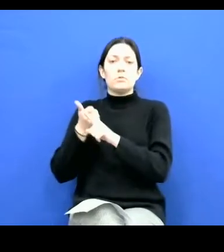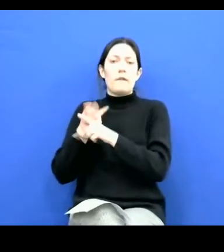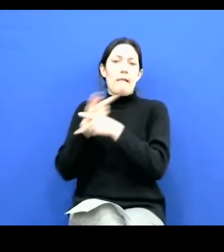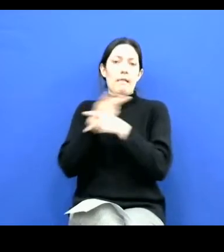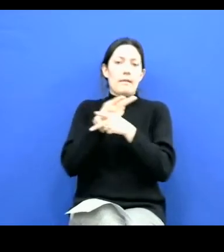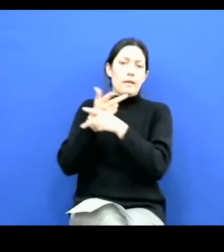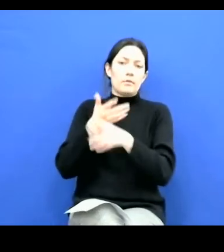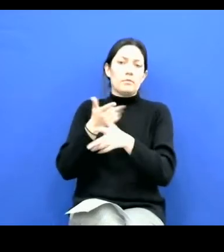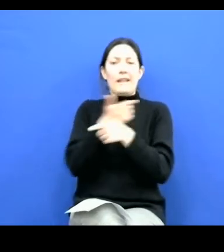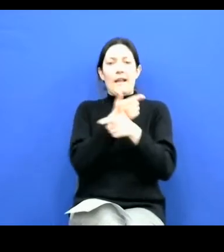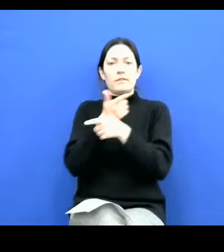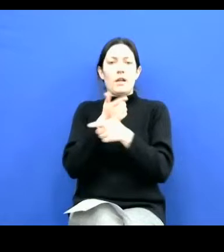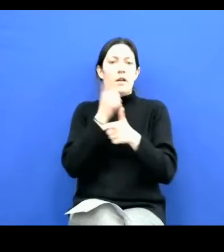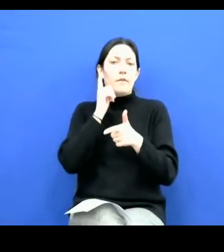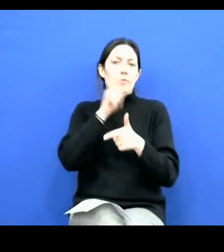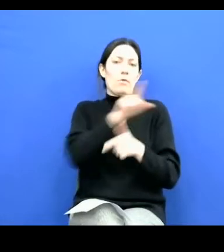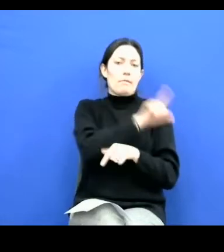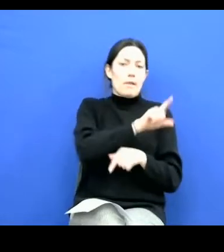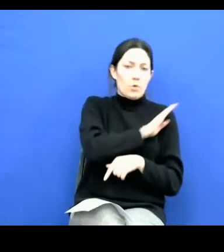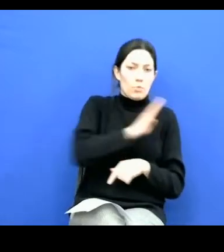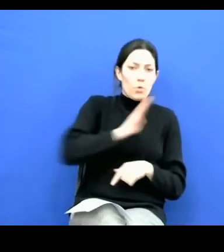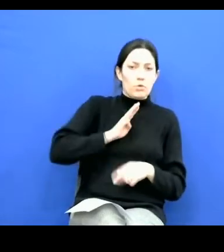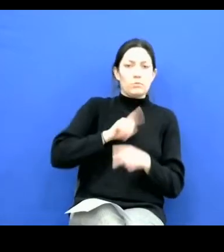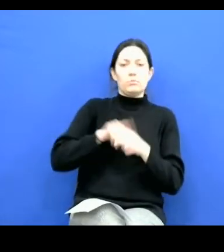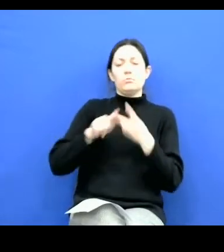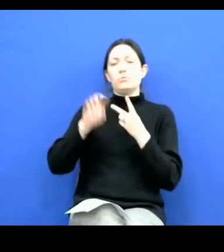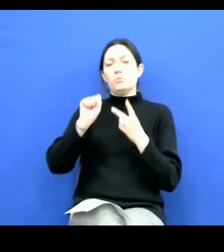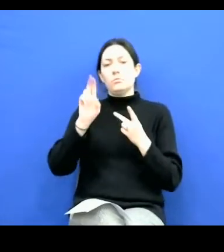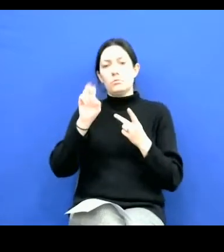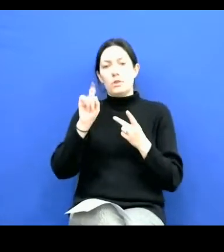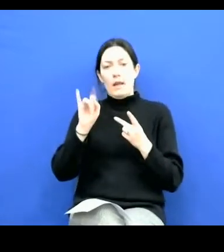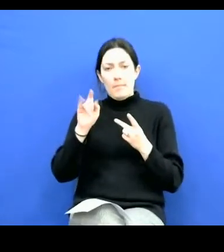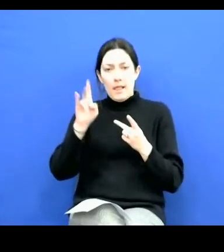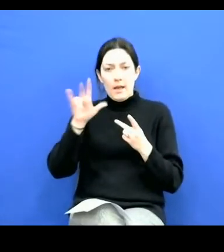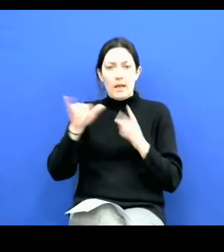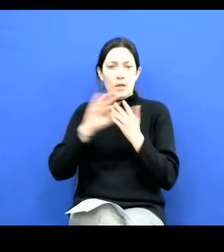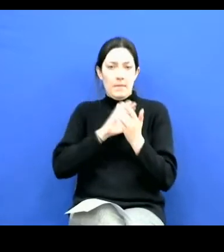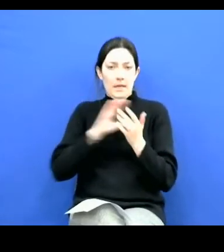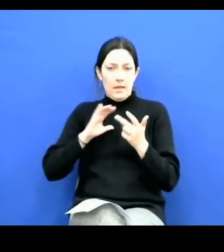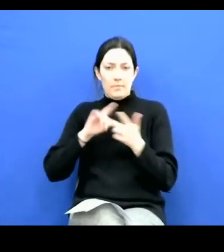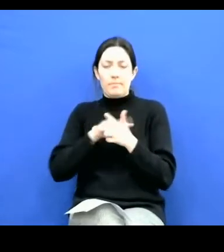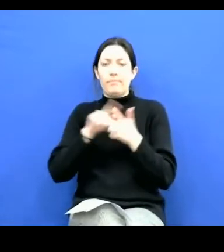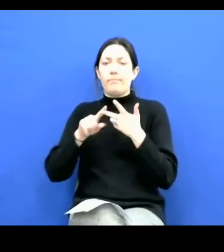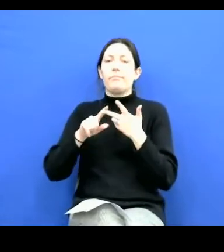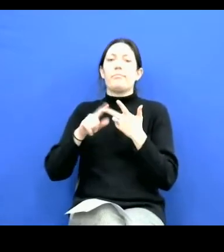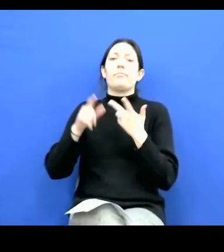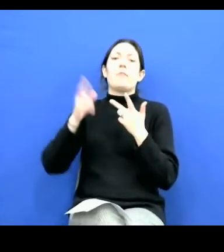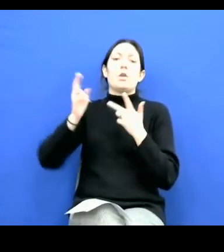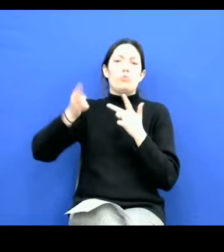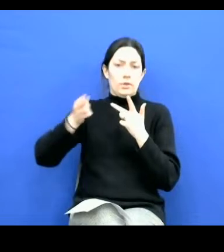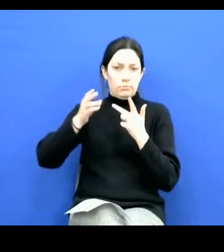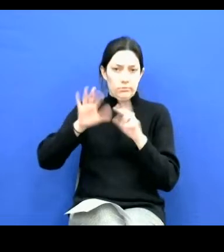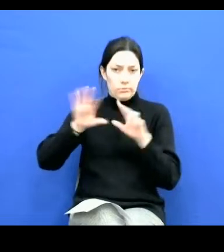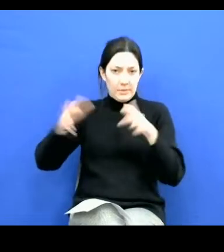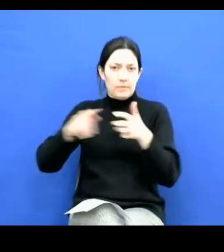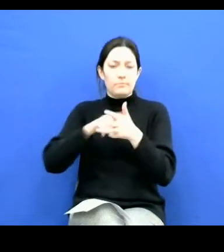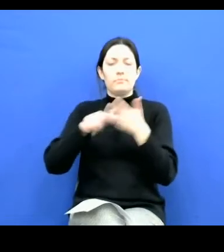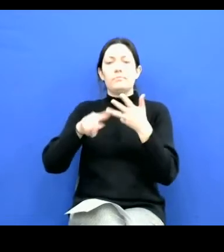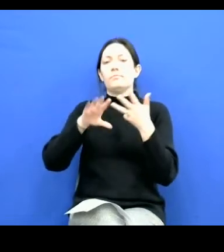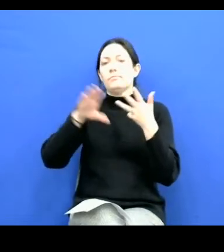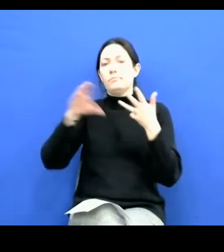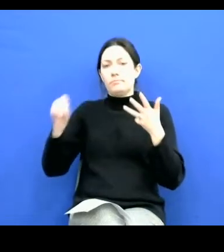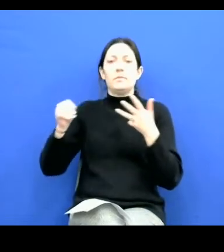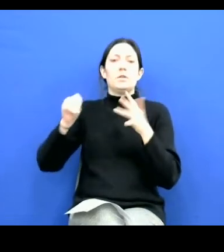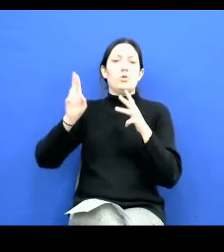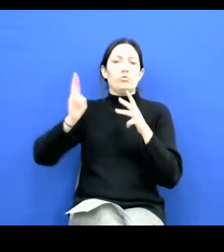library board, sustainability committee, historic site committee, and historical society. And whereas Lisa also